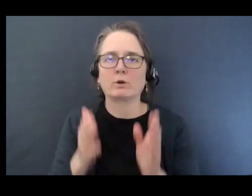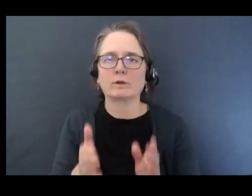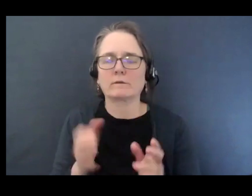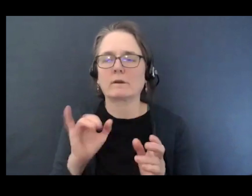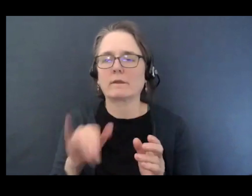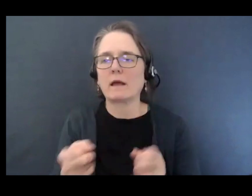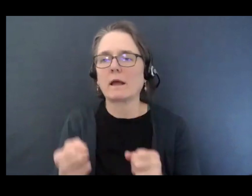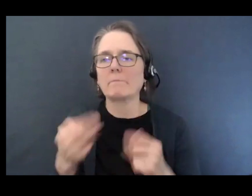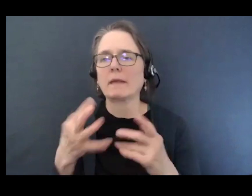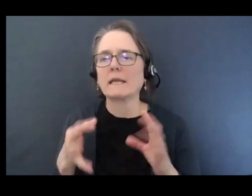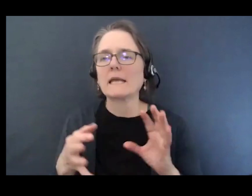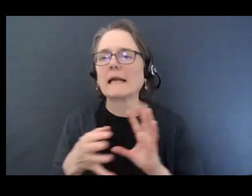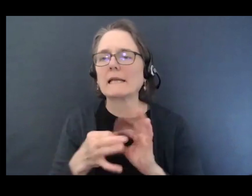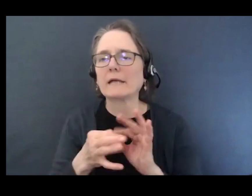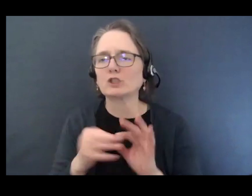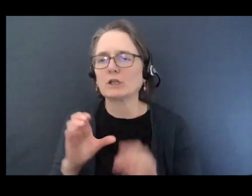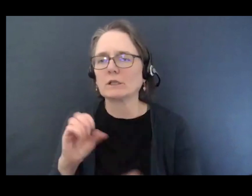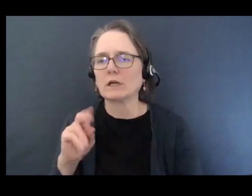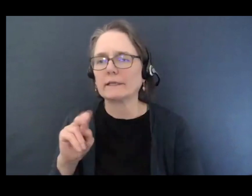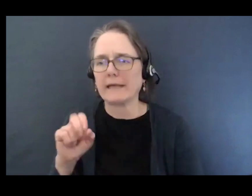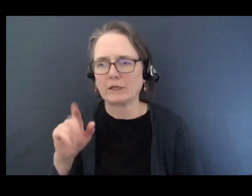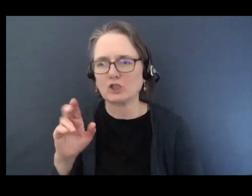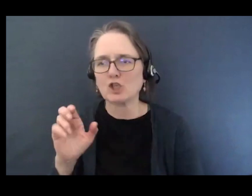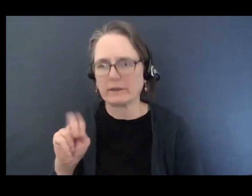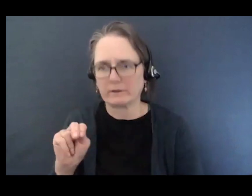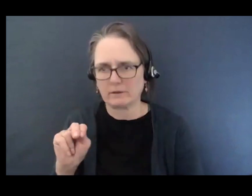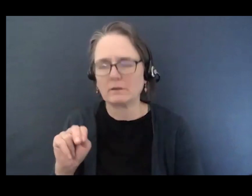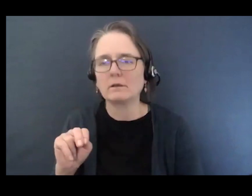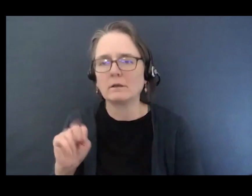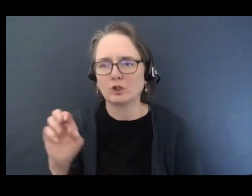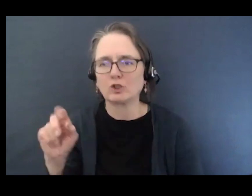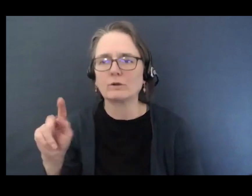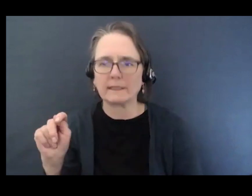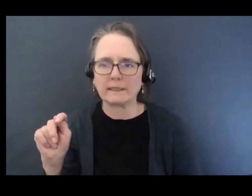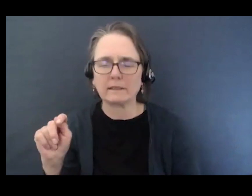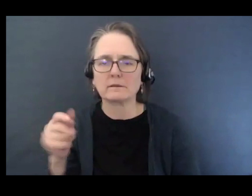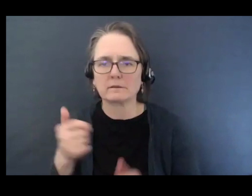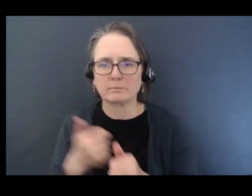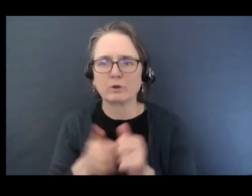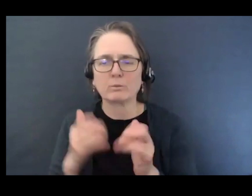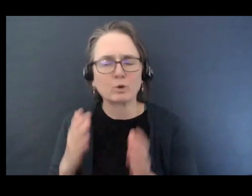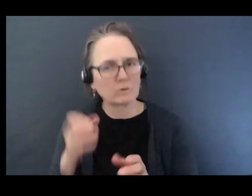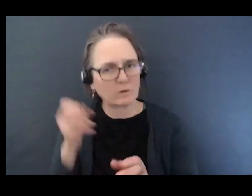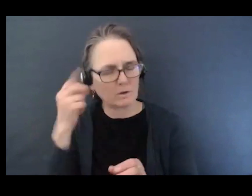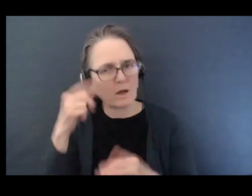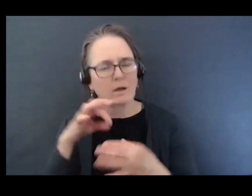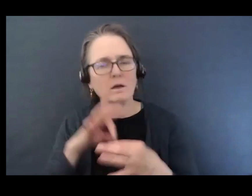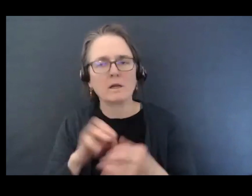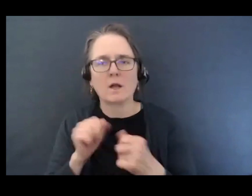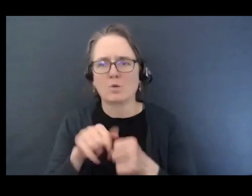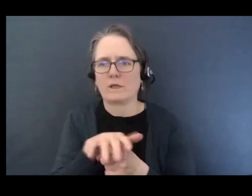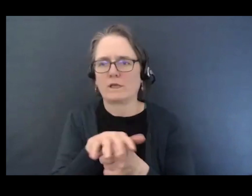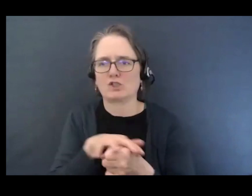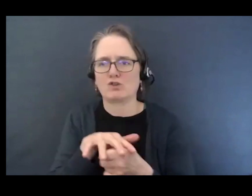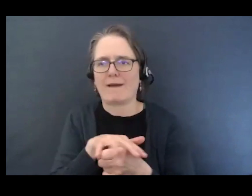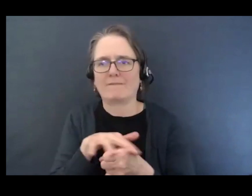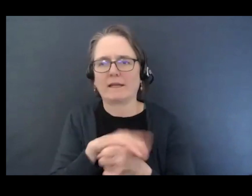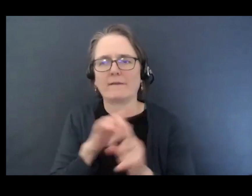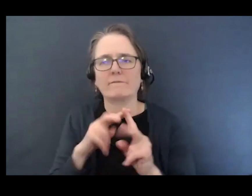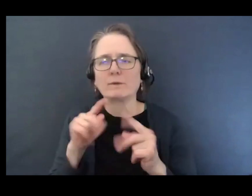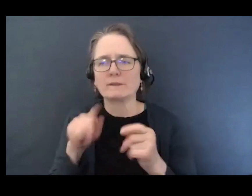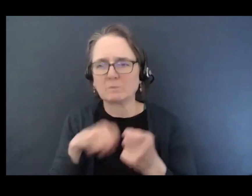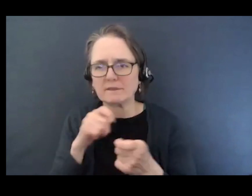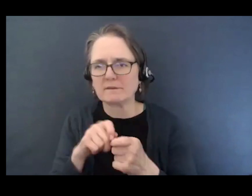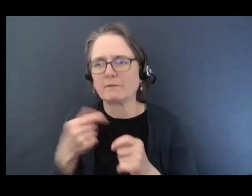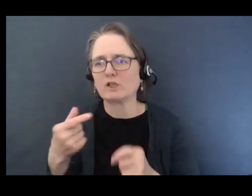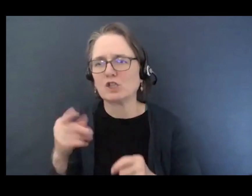meaningless number. It's only meaningful relative to other numbers measuring the same geographic area. This